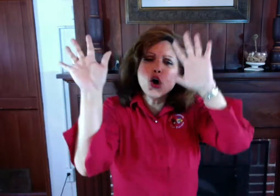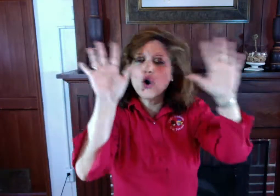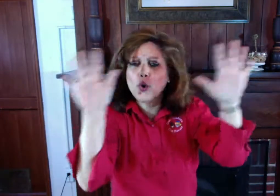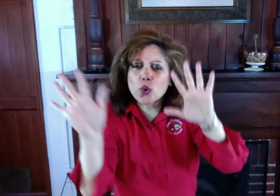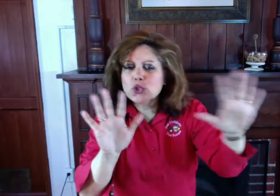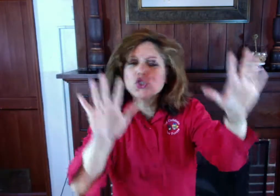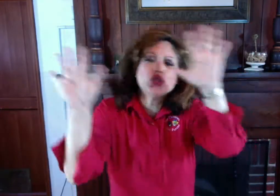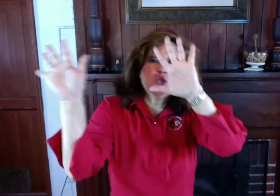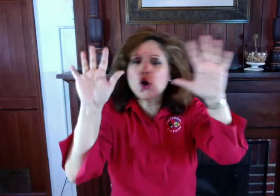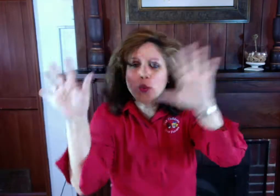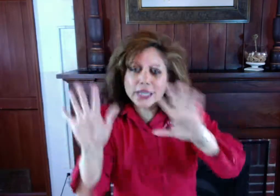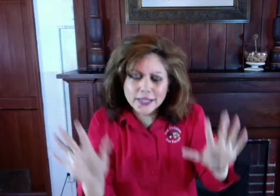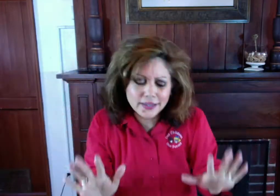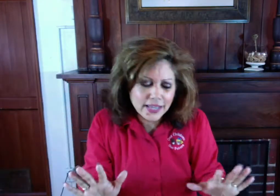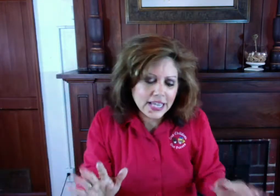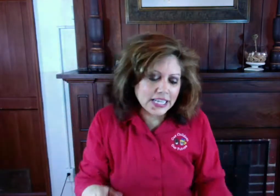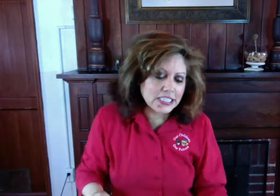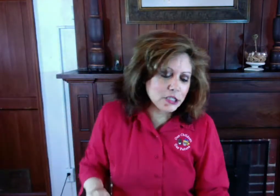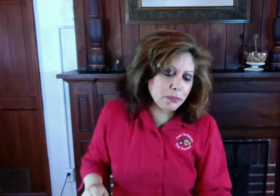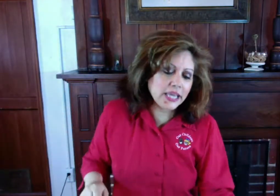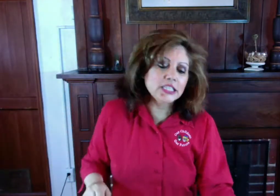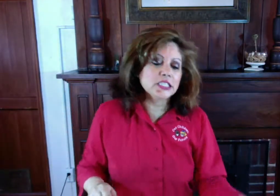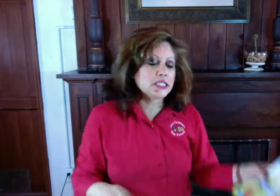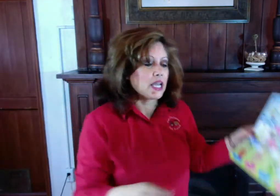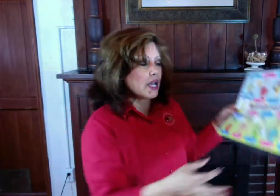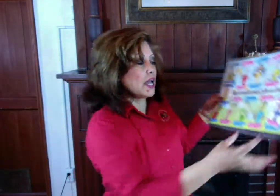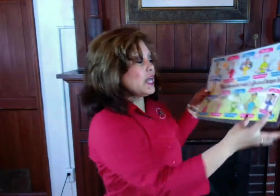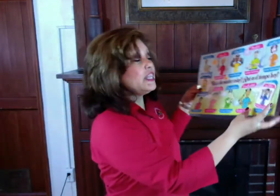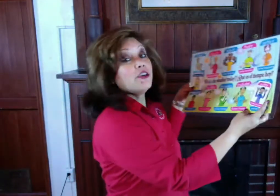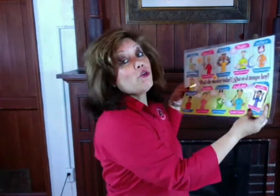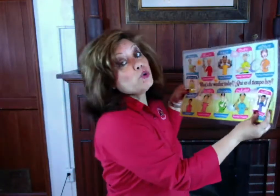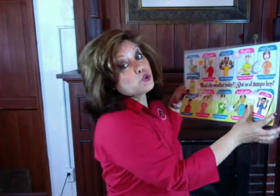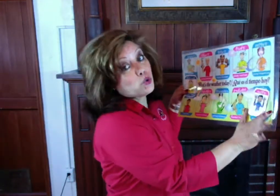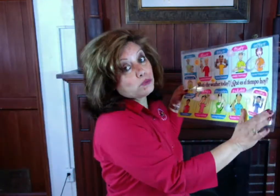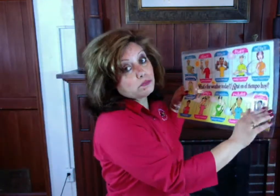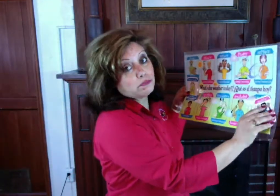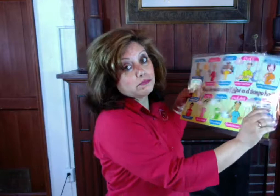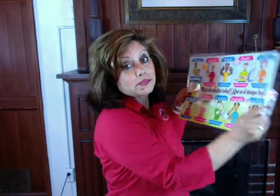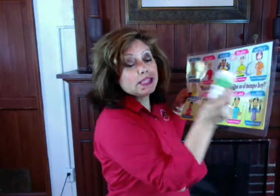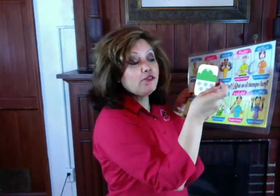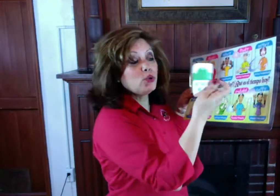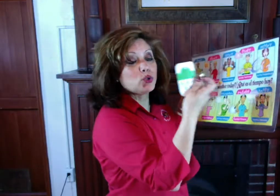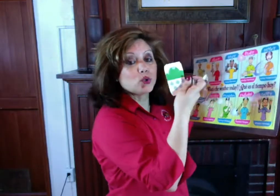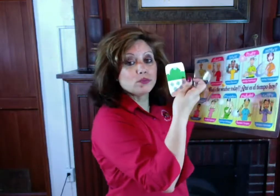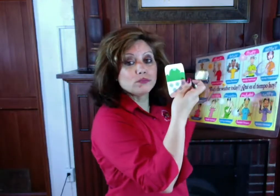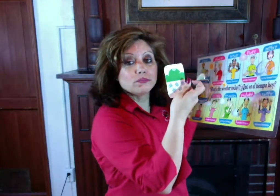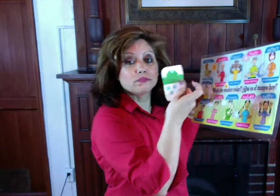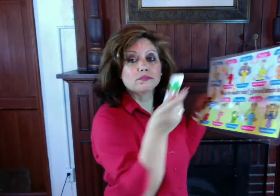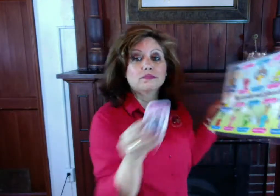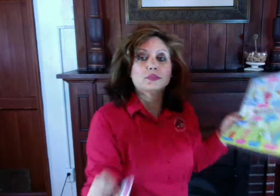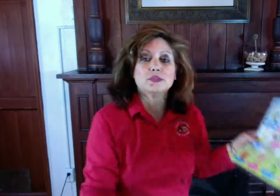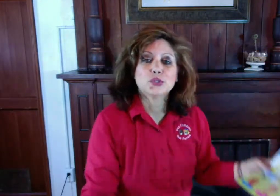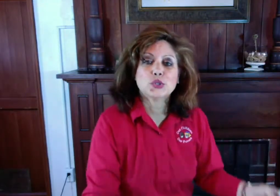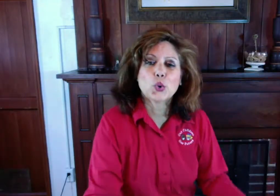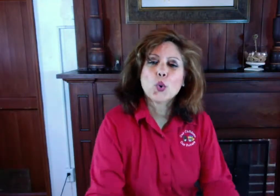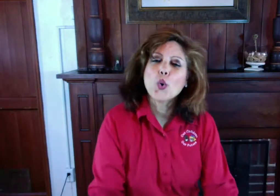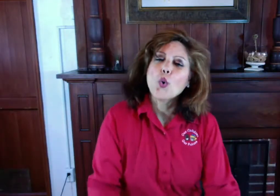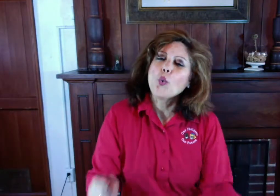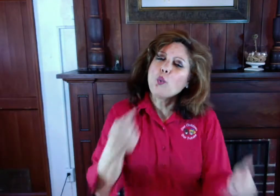Snow, snowy. And in Spanish is nevoso. Nevoso. So